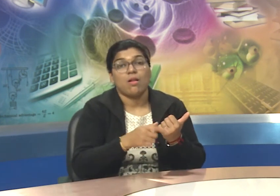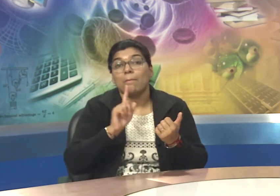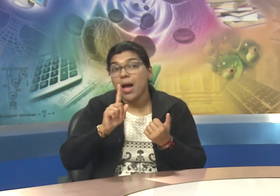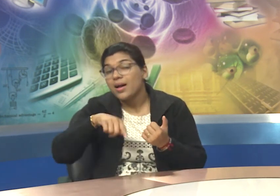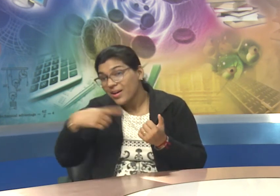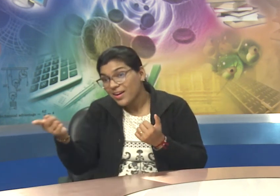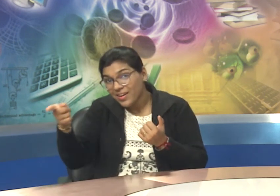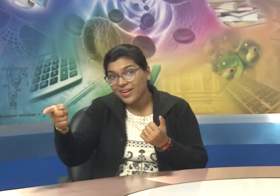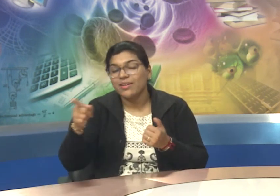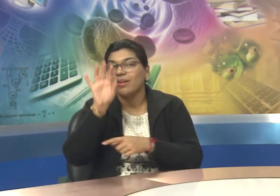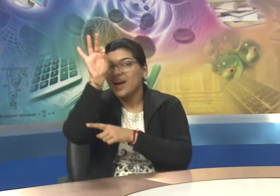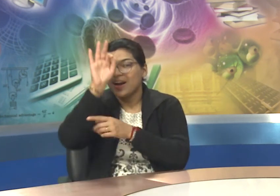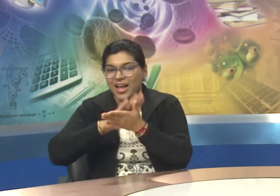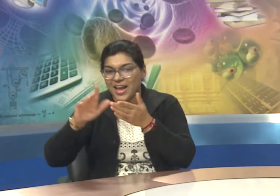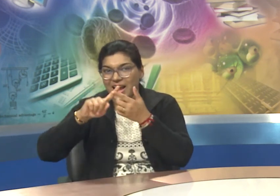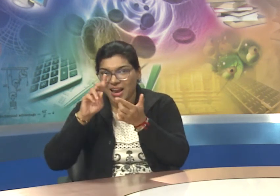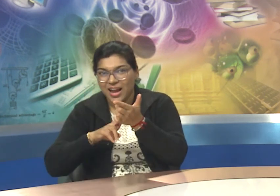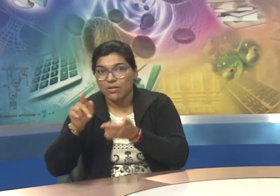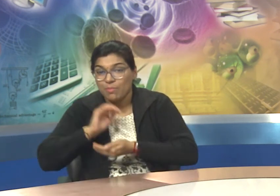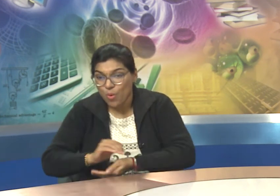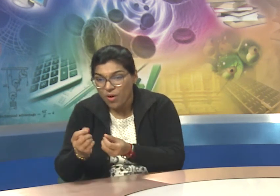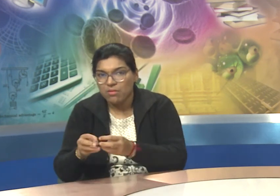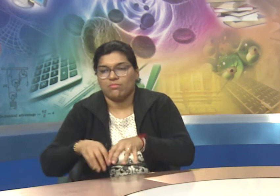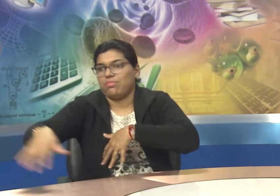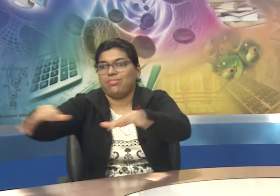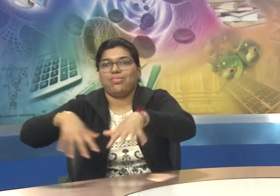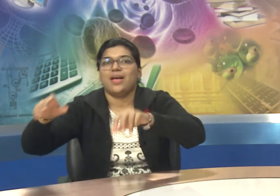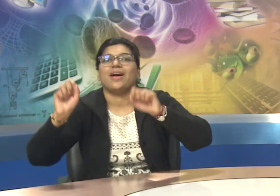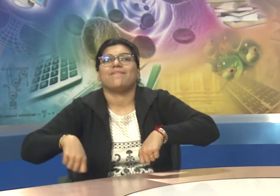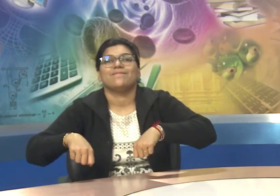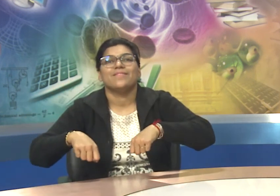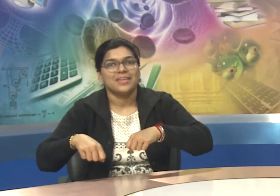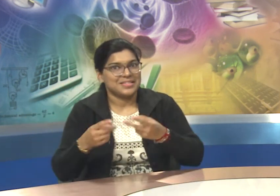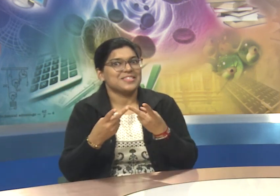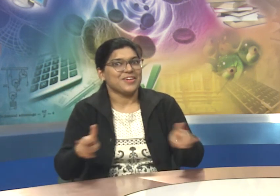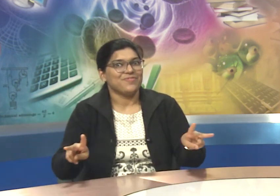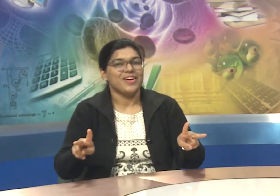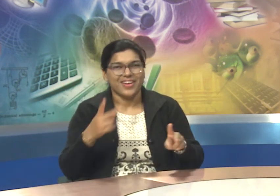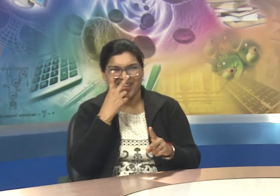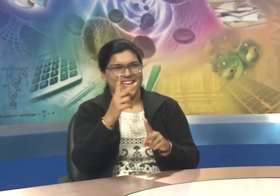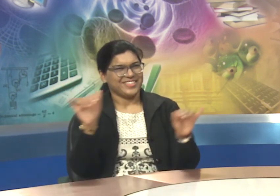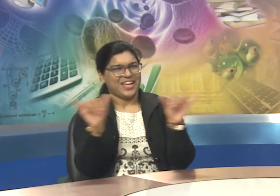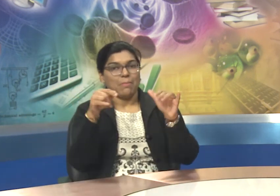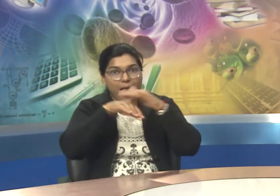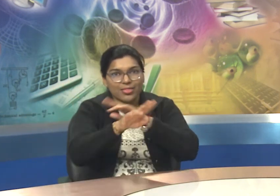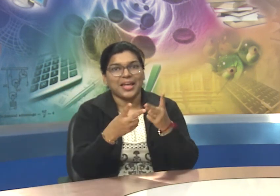whose chicks cannot leave their nest for